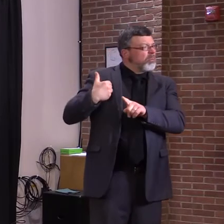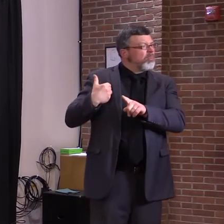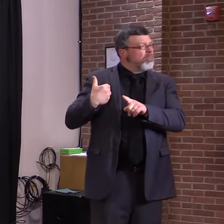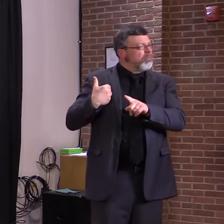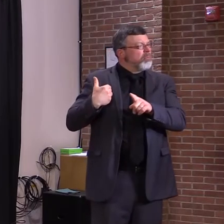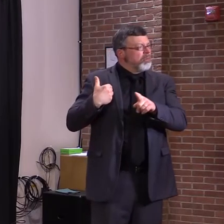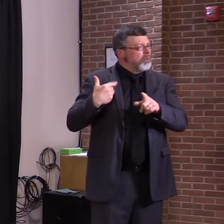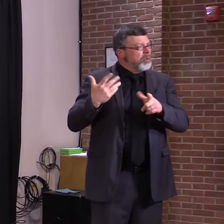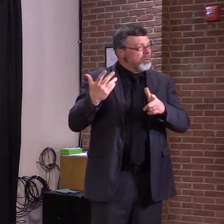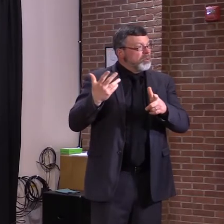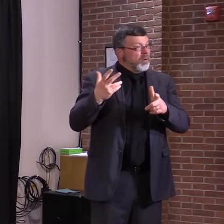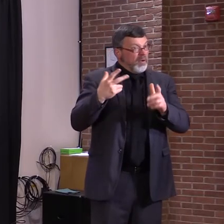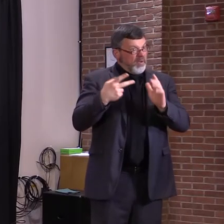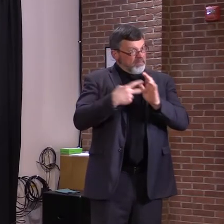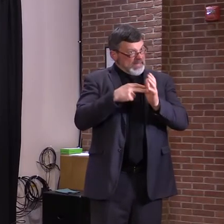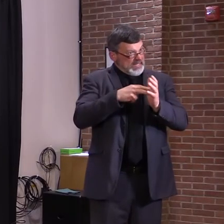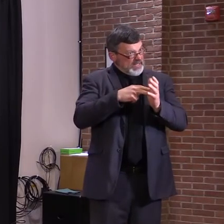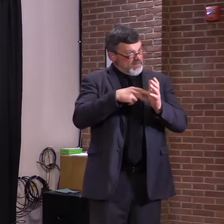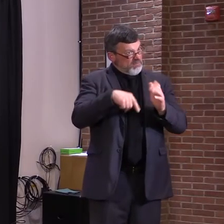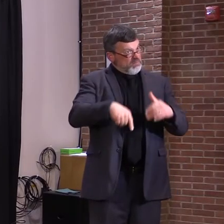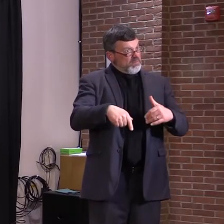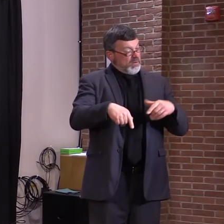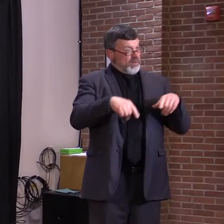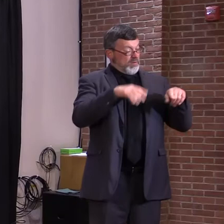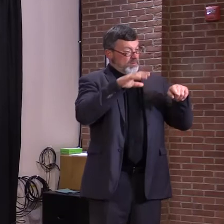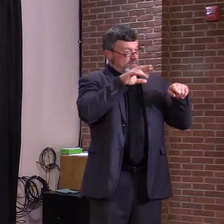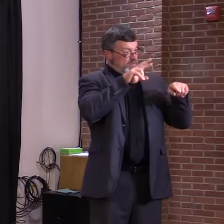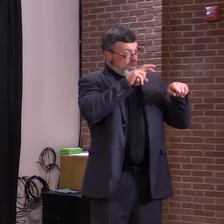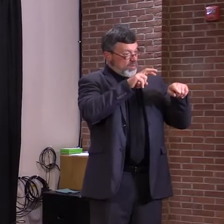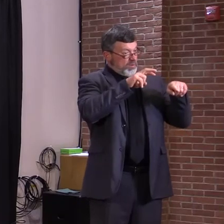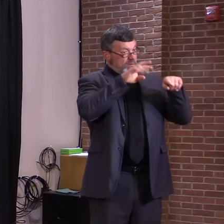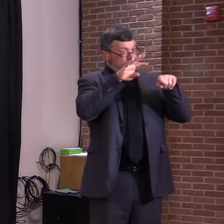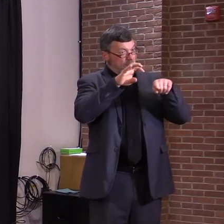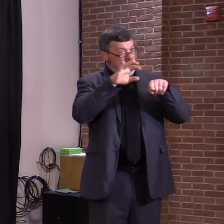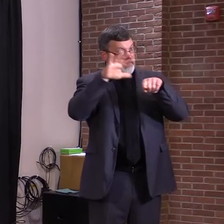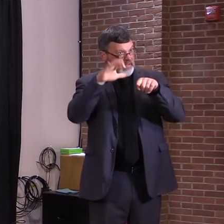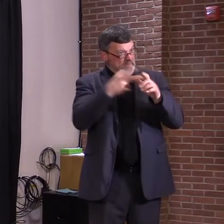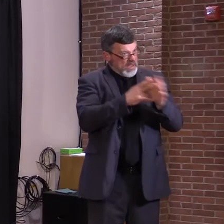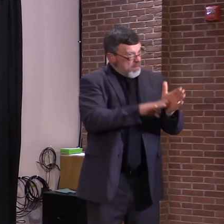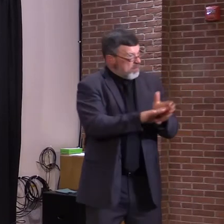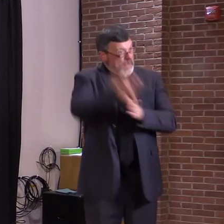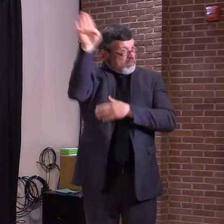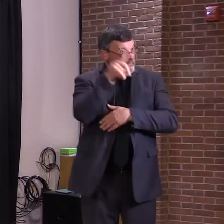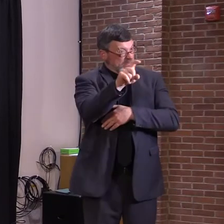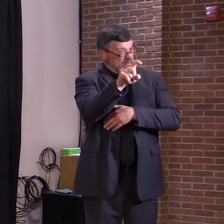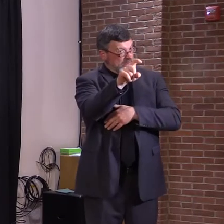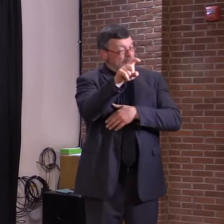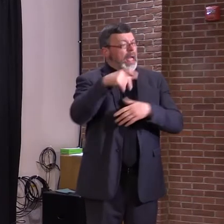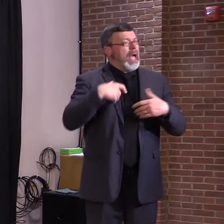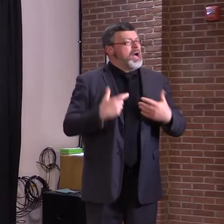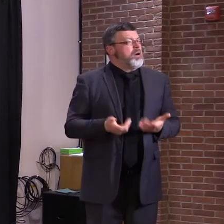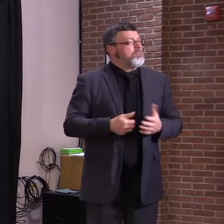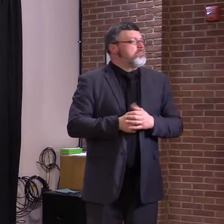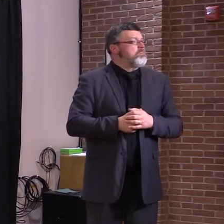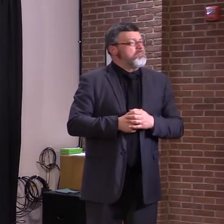and we won't see an increase in hospitalizations to the point that strains the healthcare system.